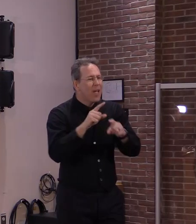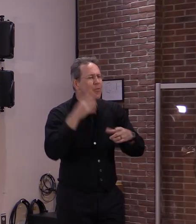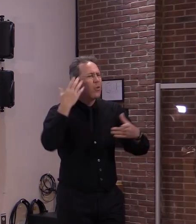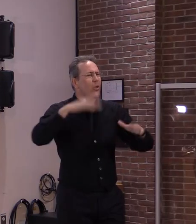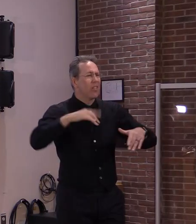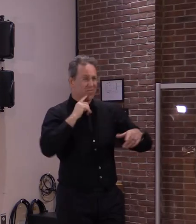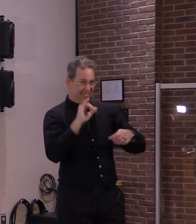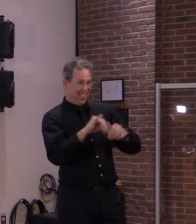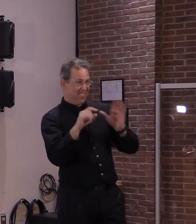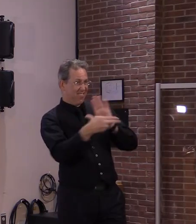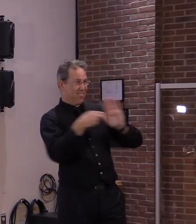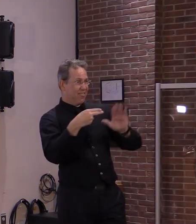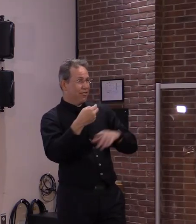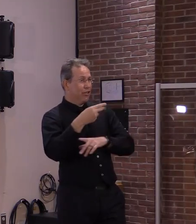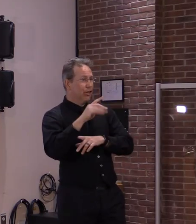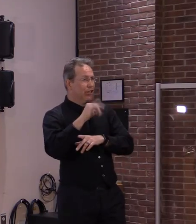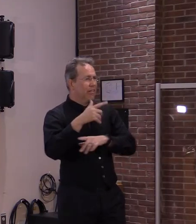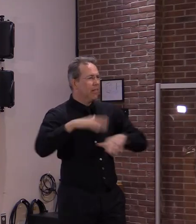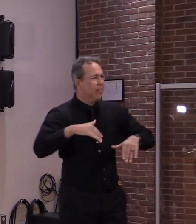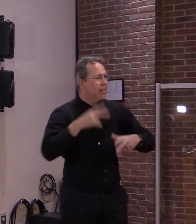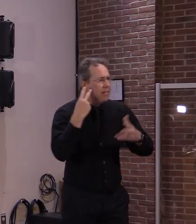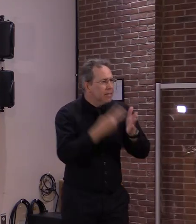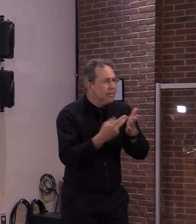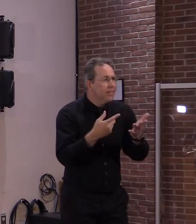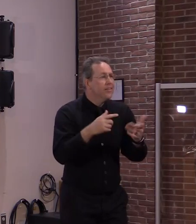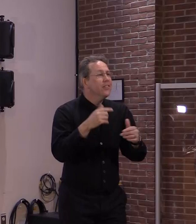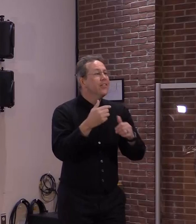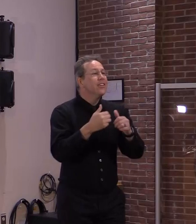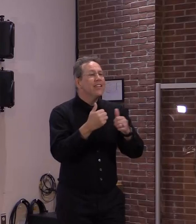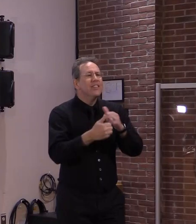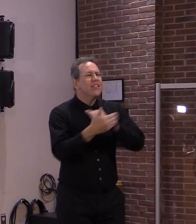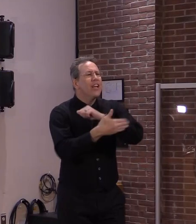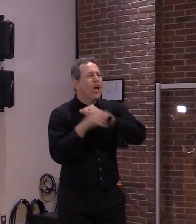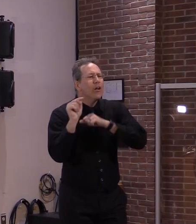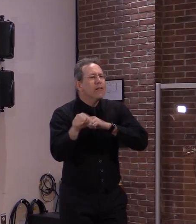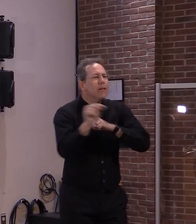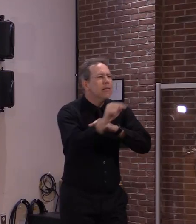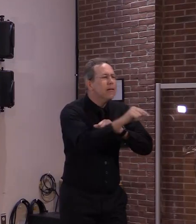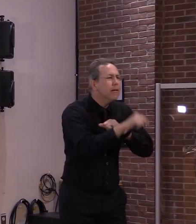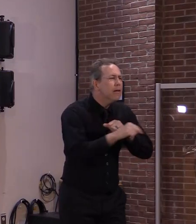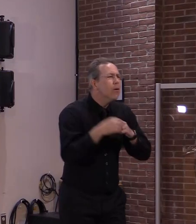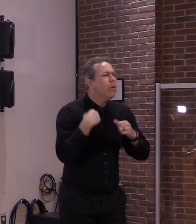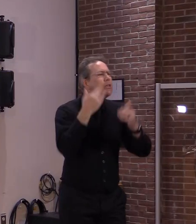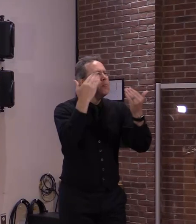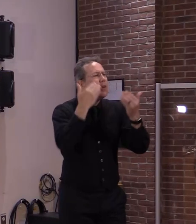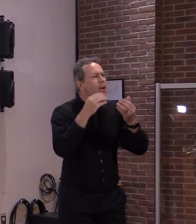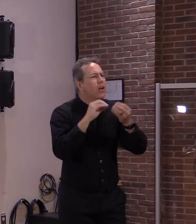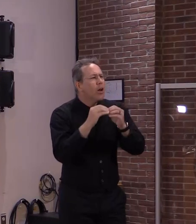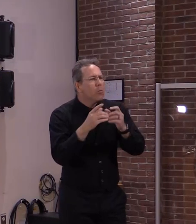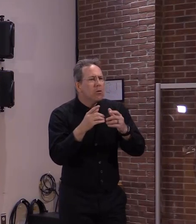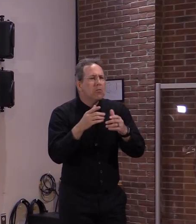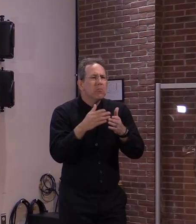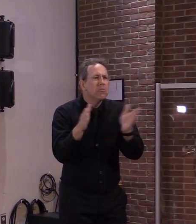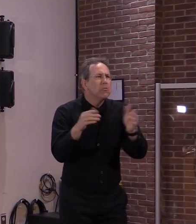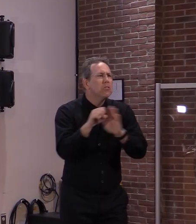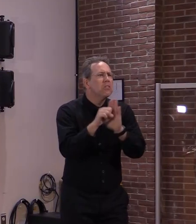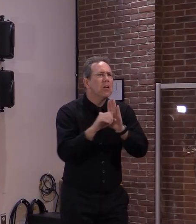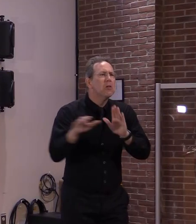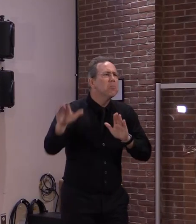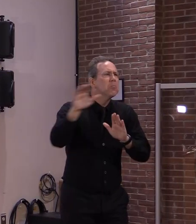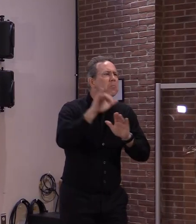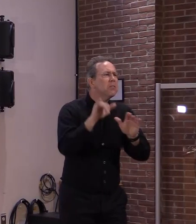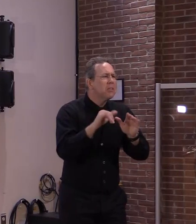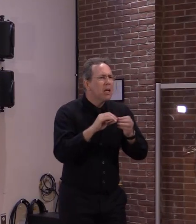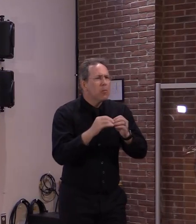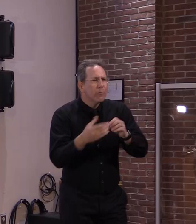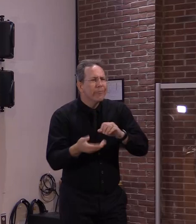countywide, I think we're looking at all of that. But you would expect to see different states, different counties, different regions having different case impacts